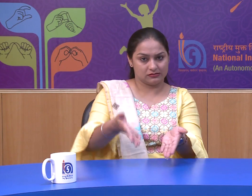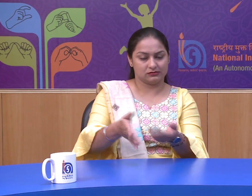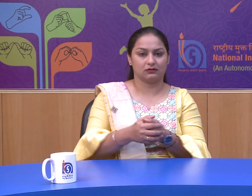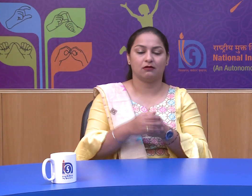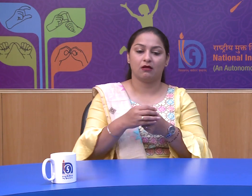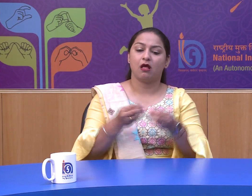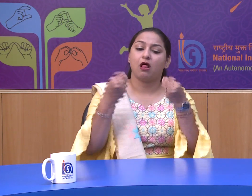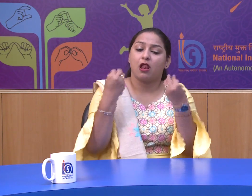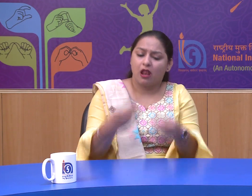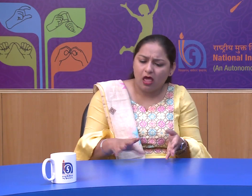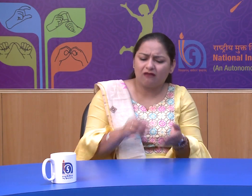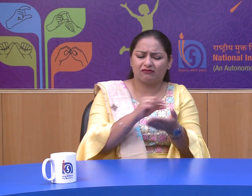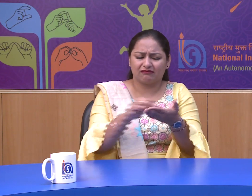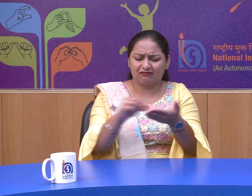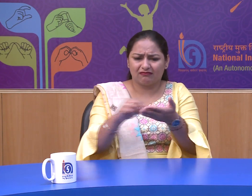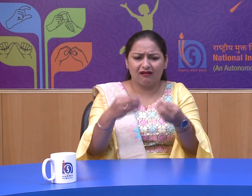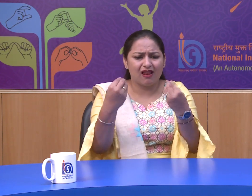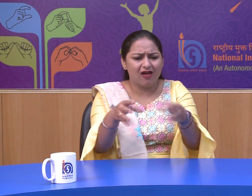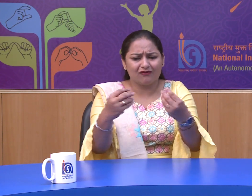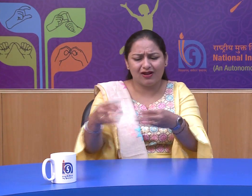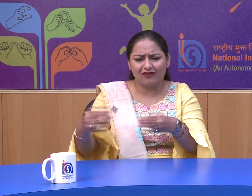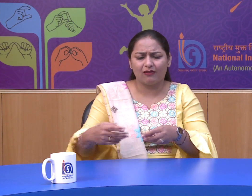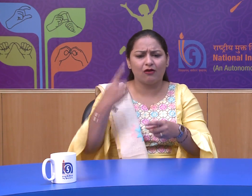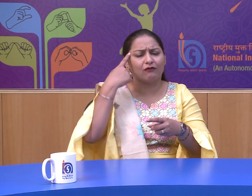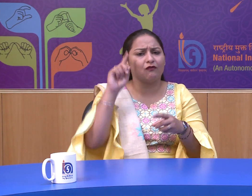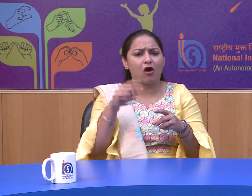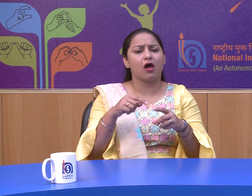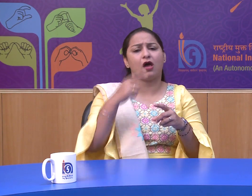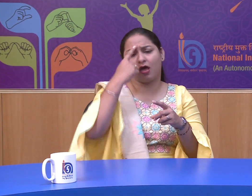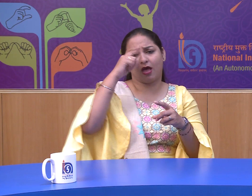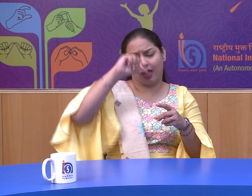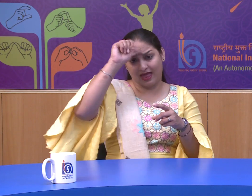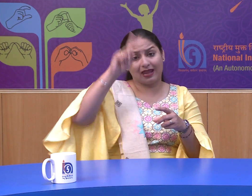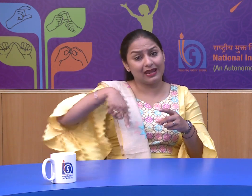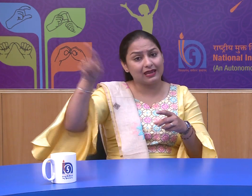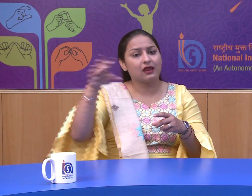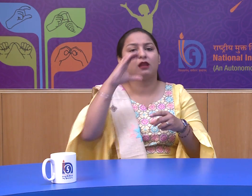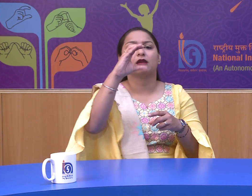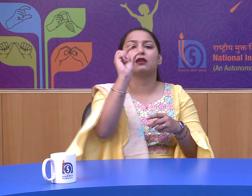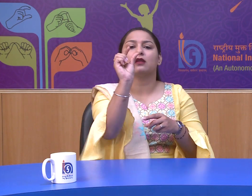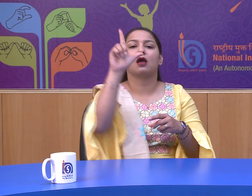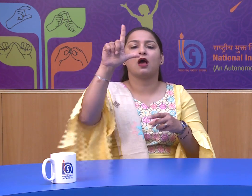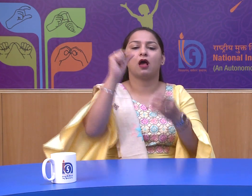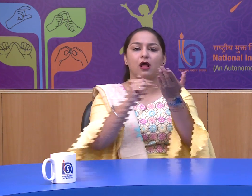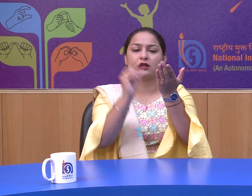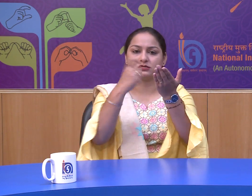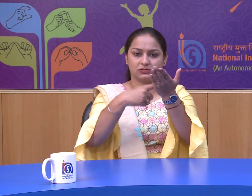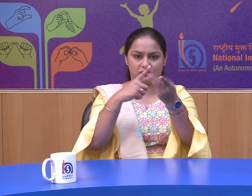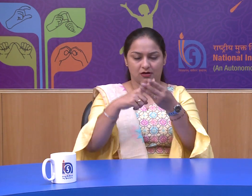and left their imprints in Indian culture. They came to India as